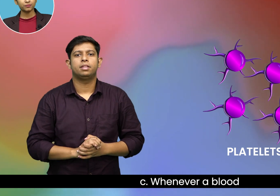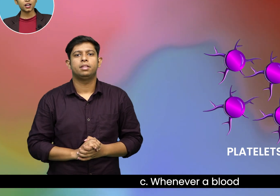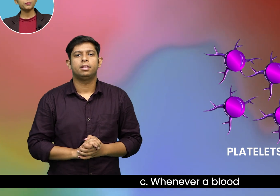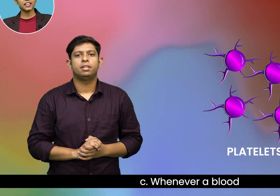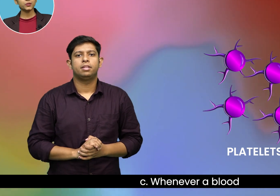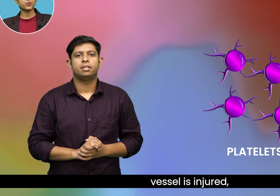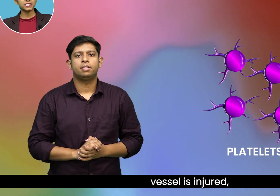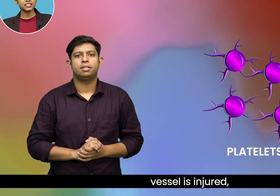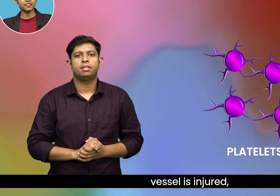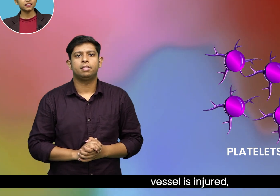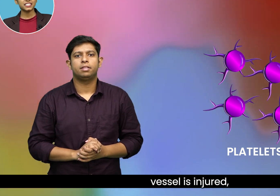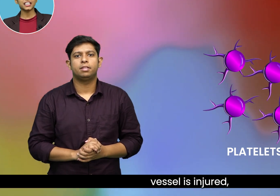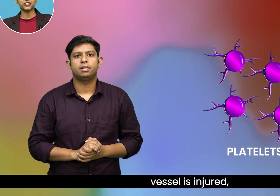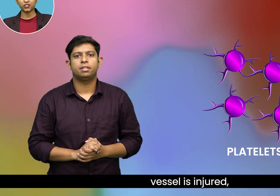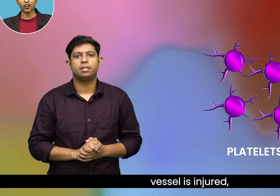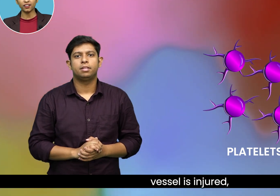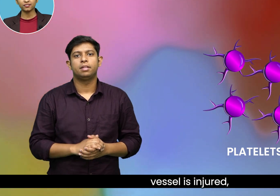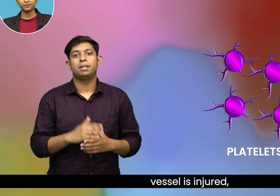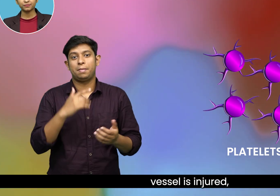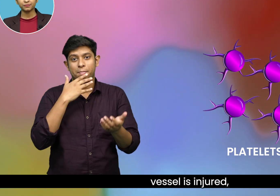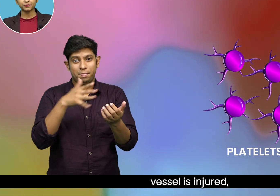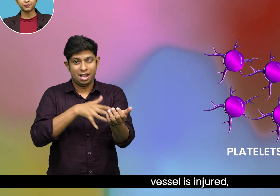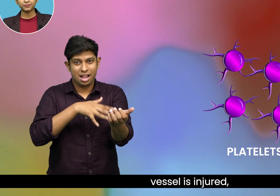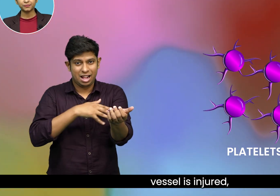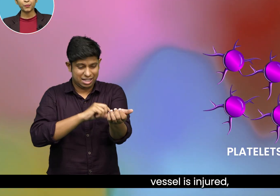Whenever a blood vessel is injured,